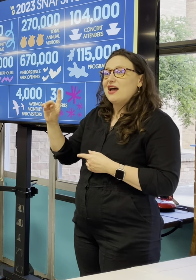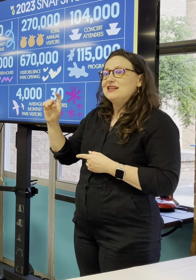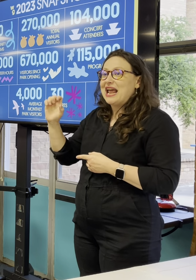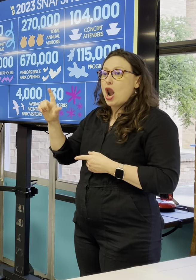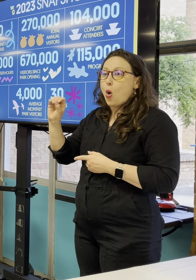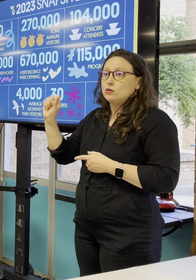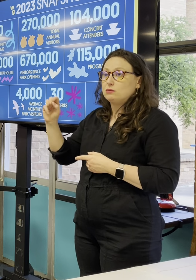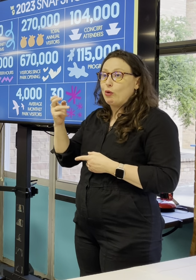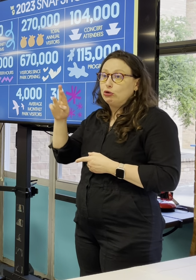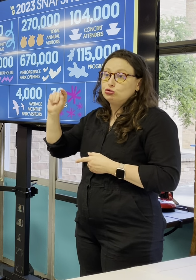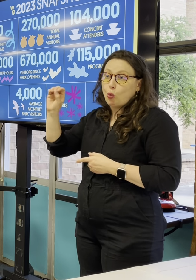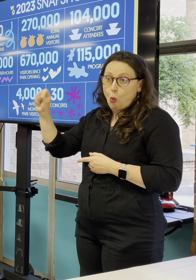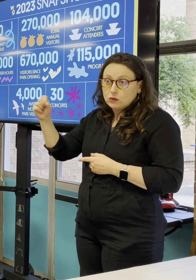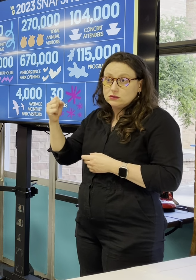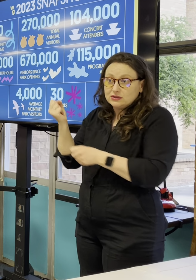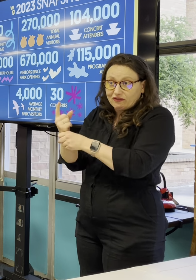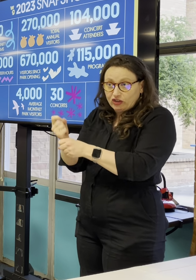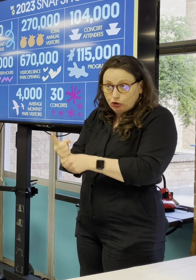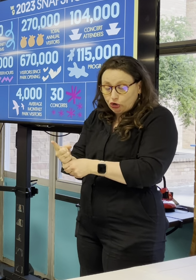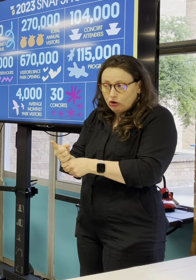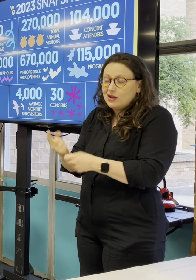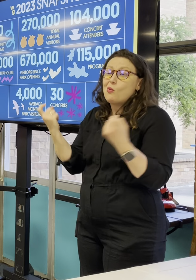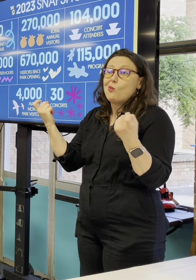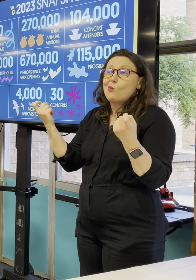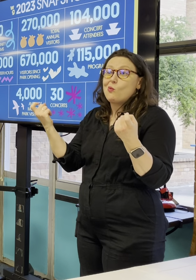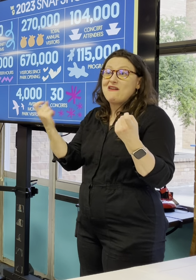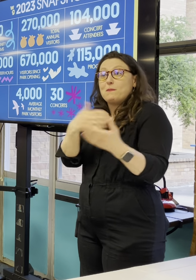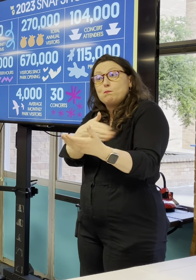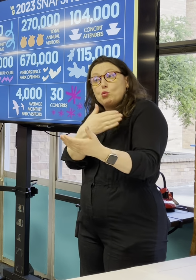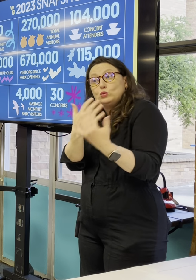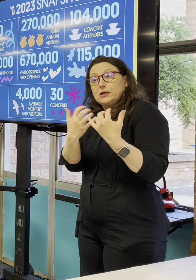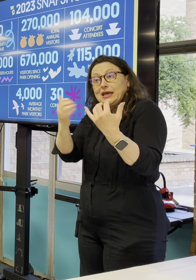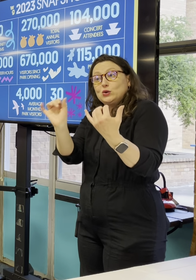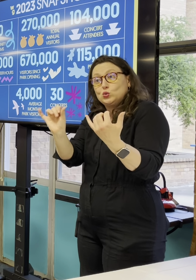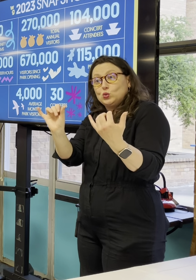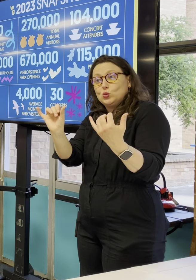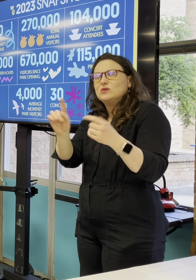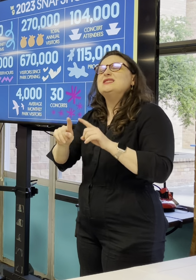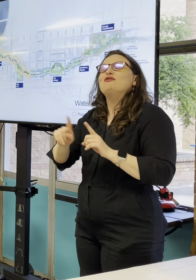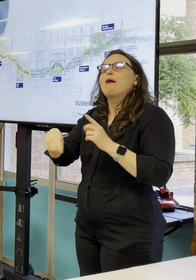also do concerts, and we have different volunteer activities.